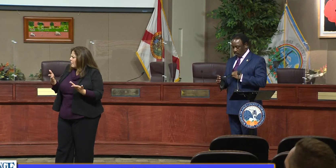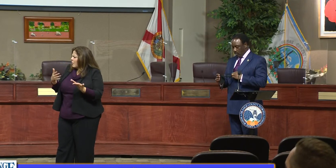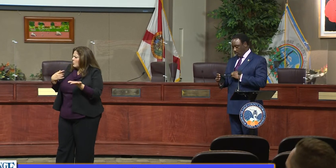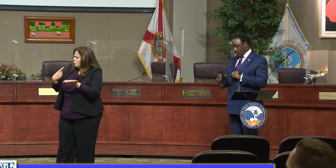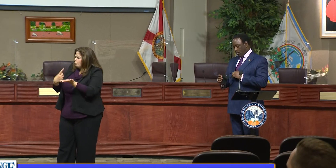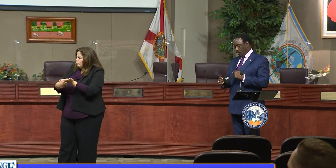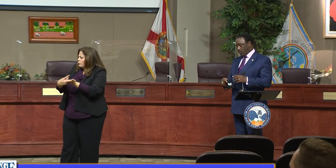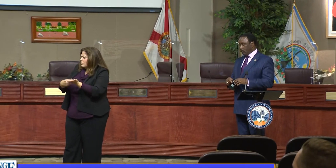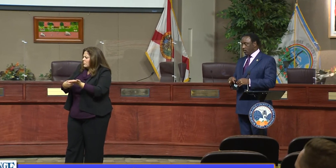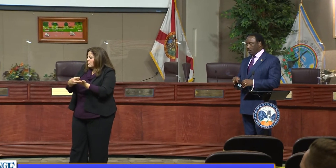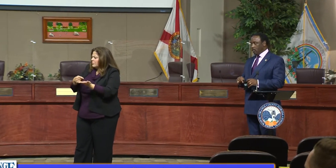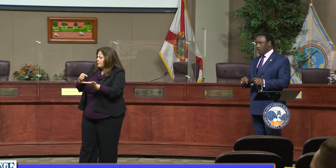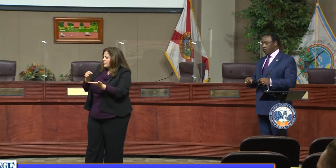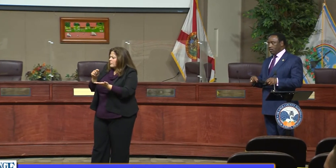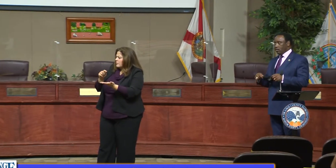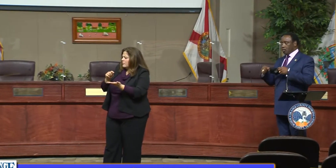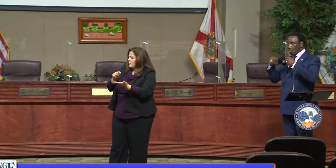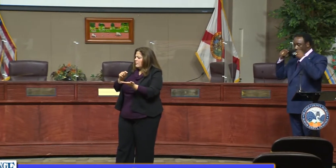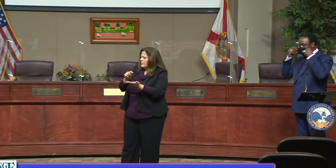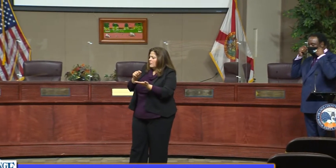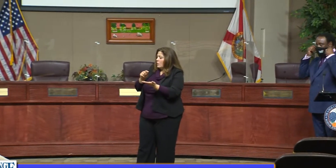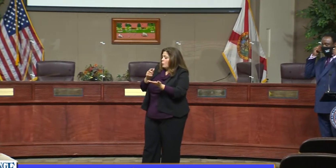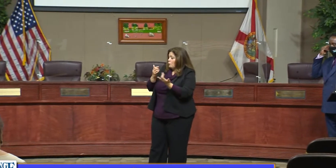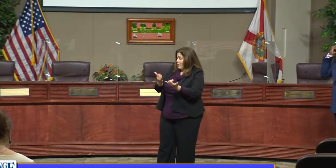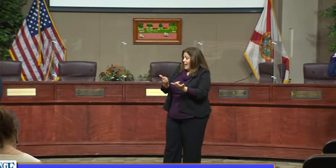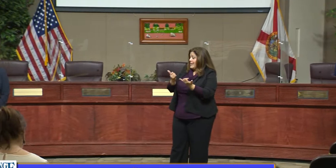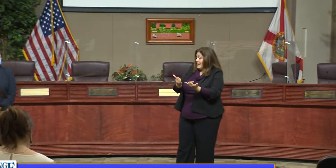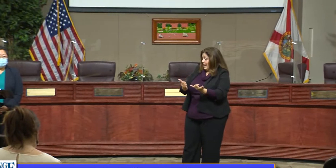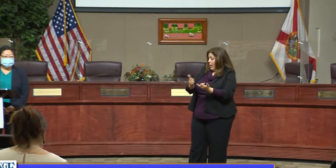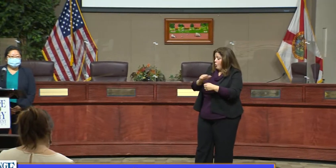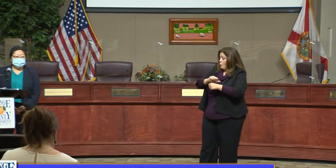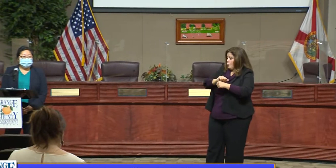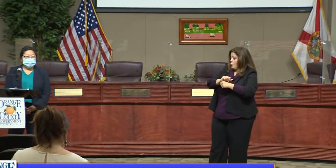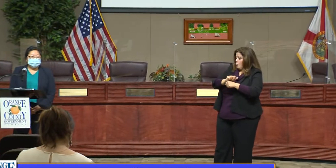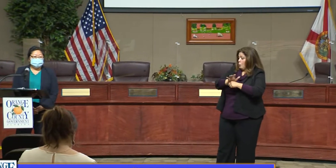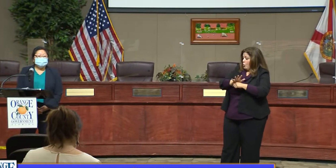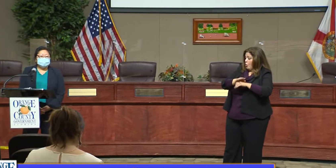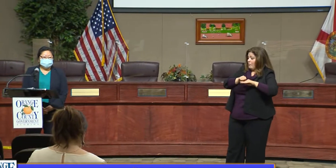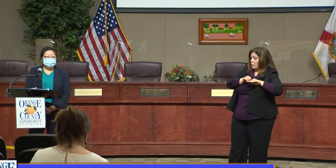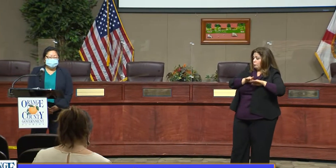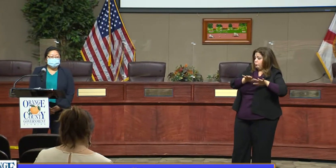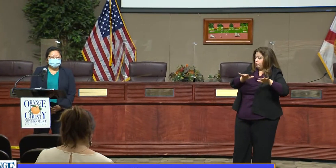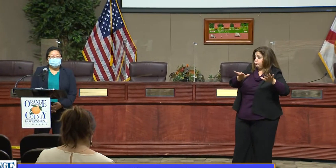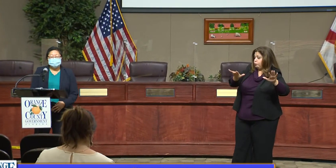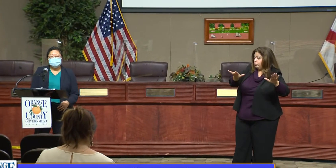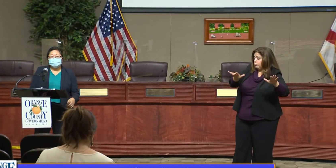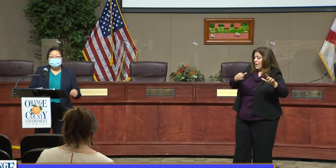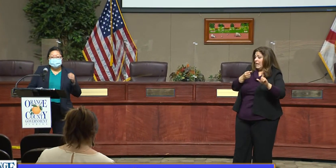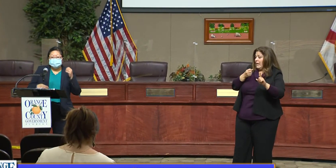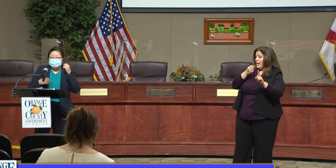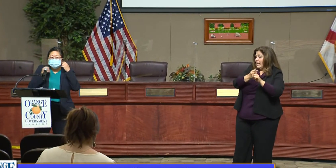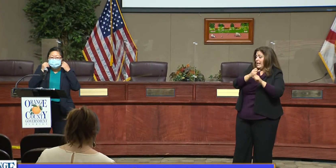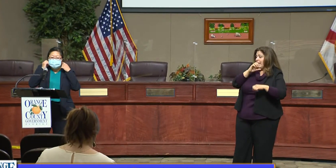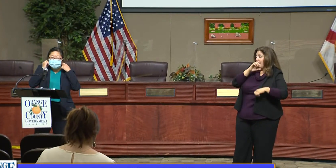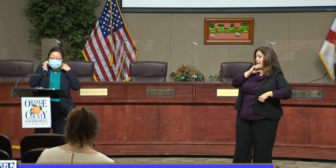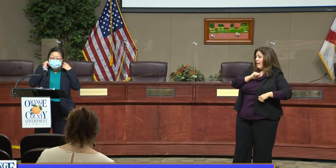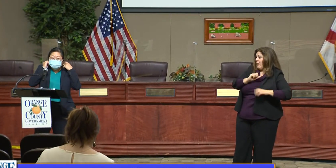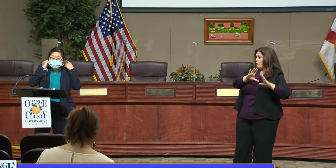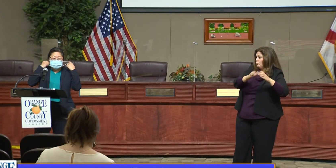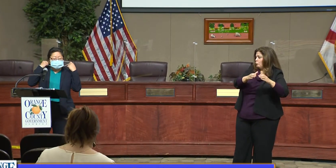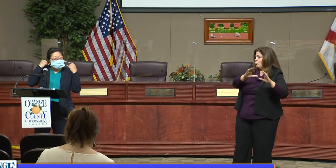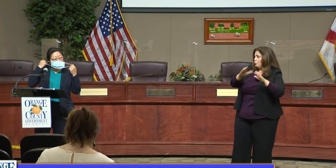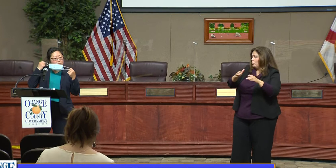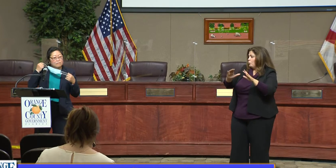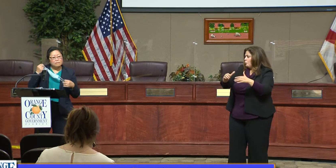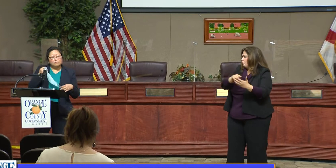the virus is spreading now in terms of age group and transmission? And then secondarily, could you